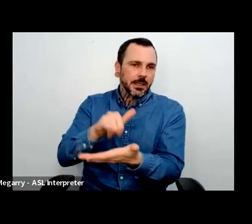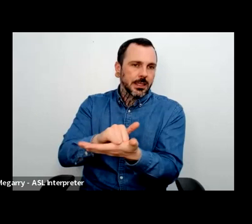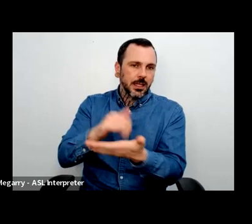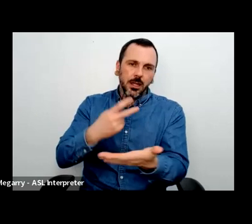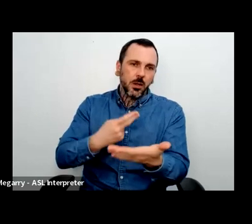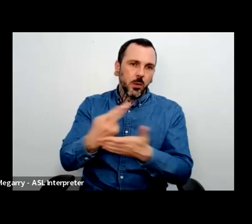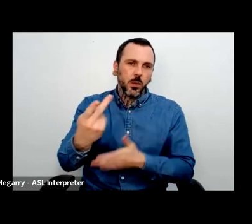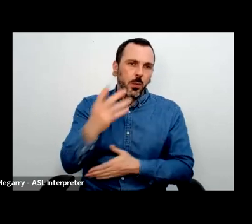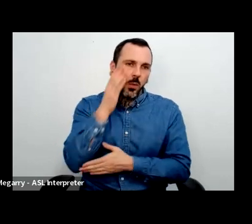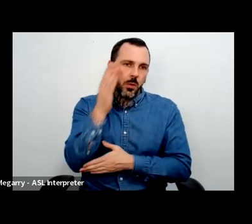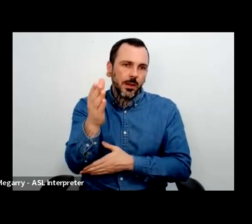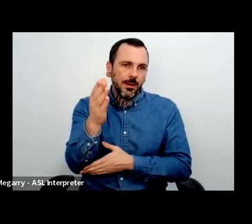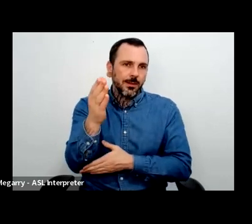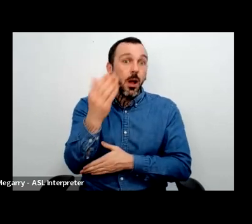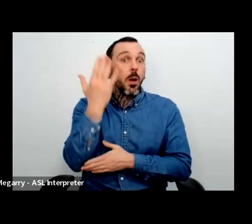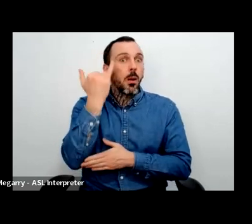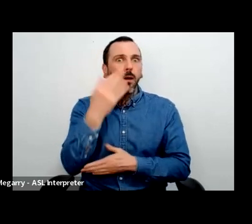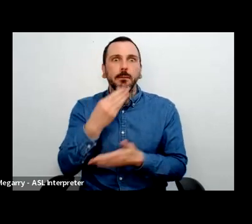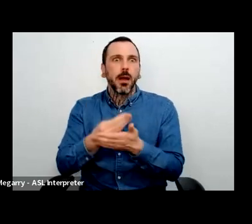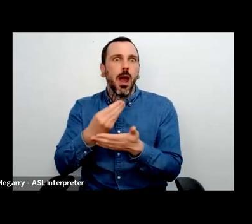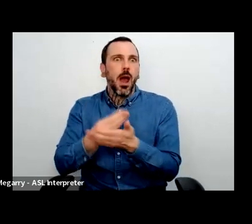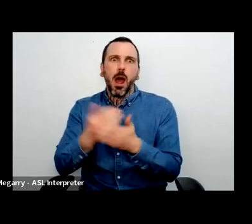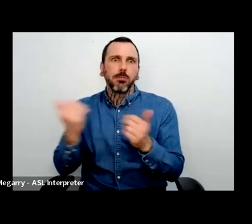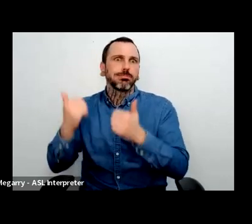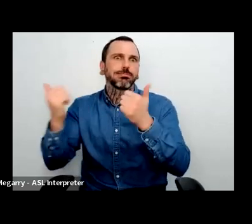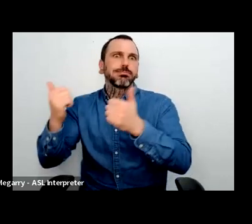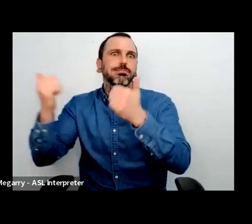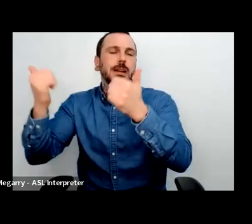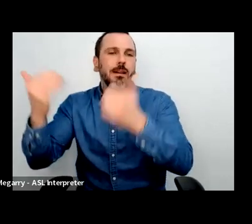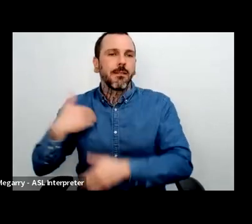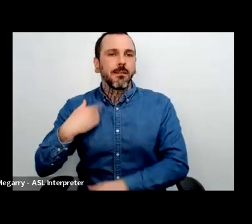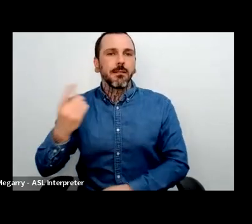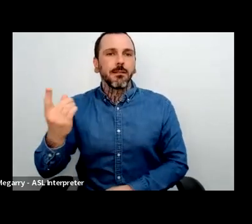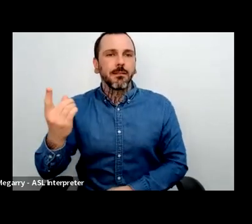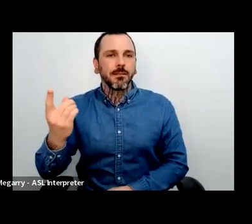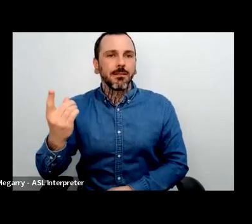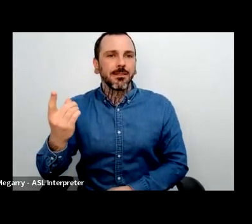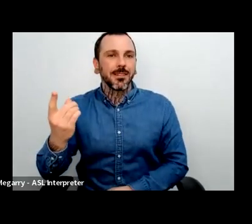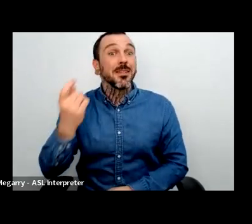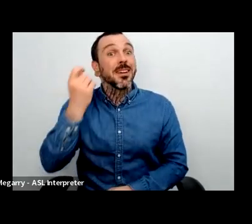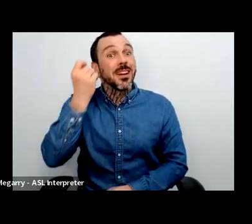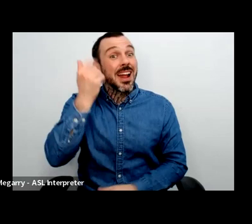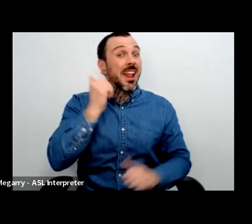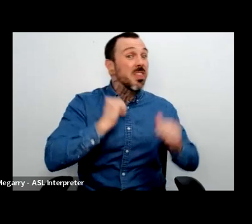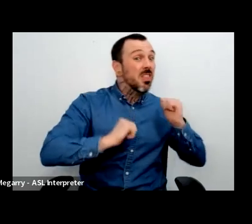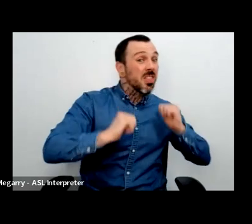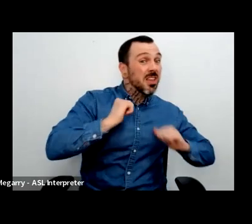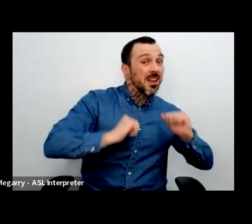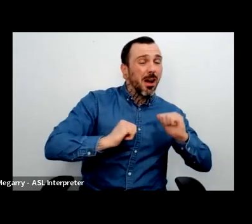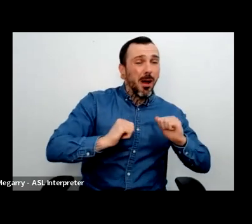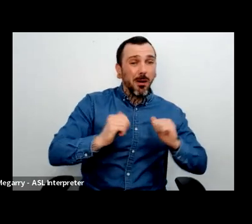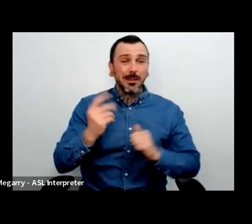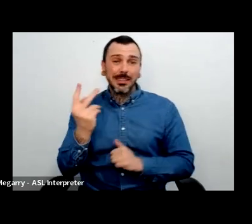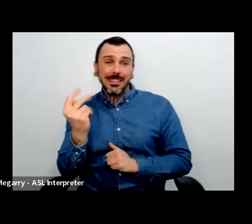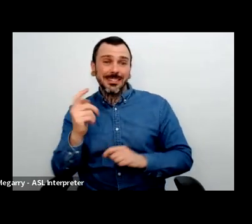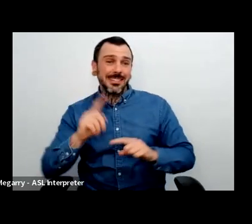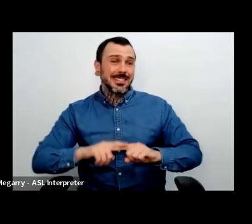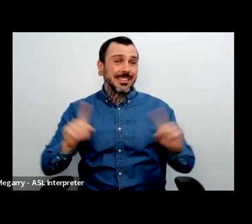we are. We're not your leisurely experience on your couch. It's actually a